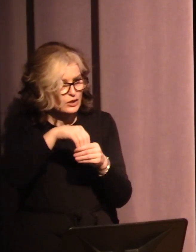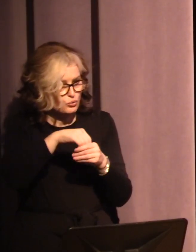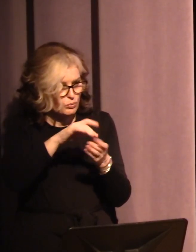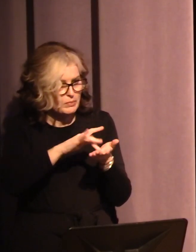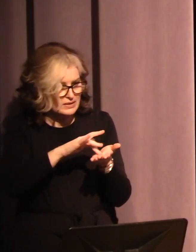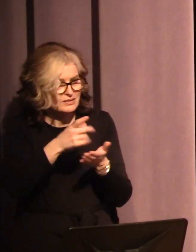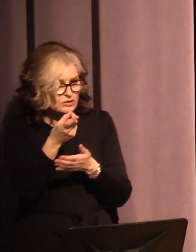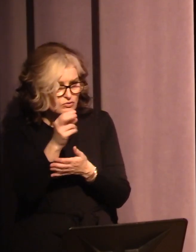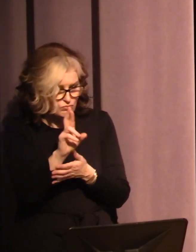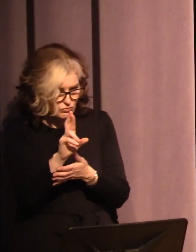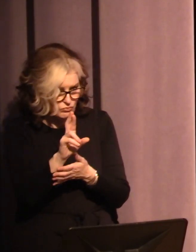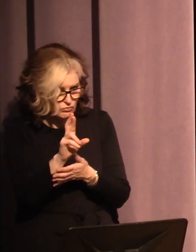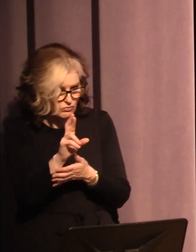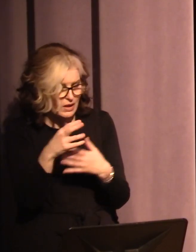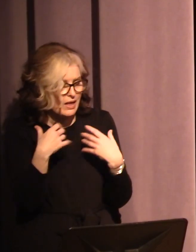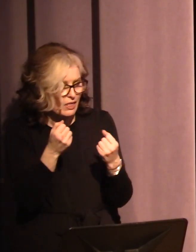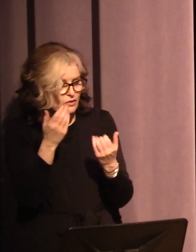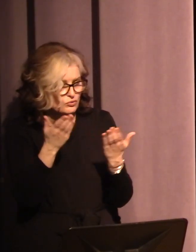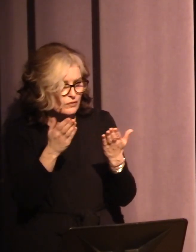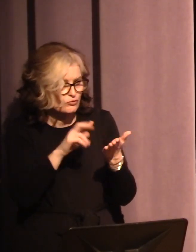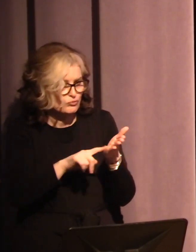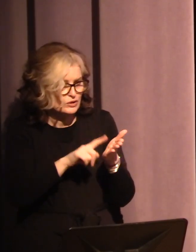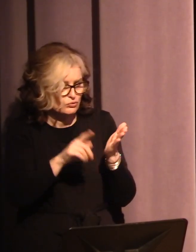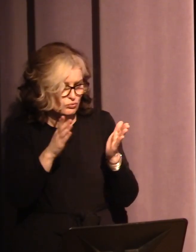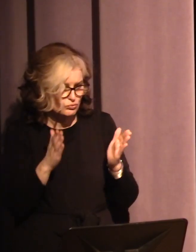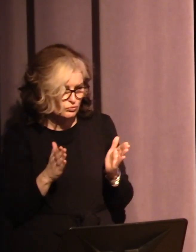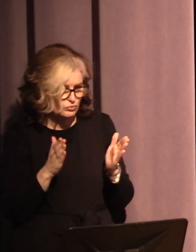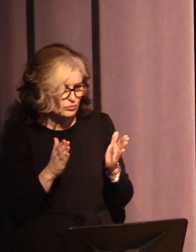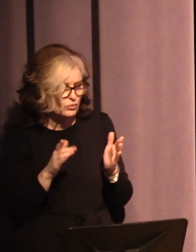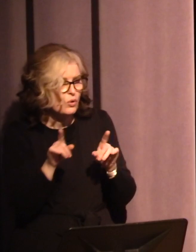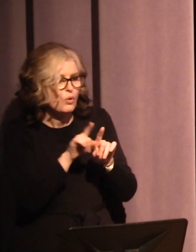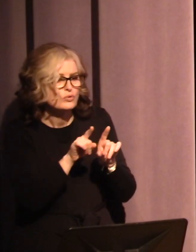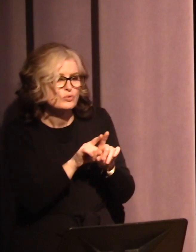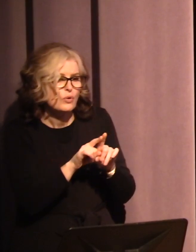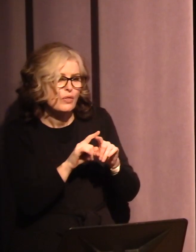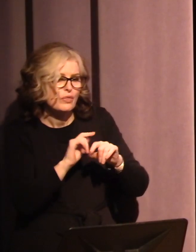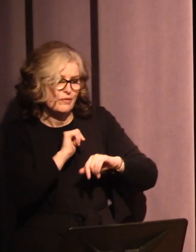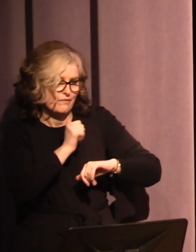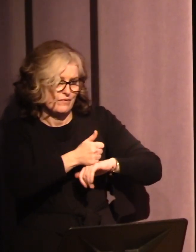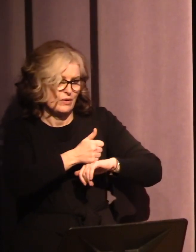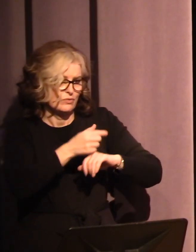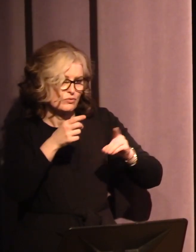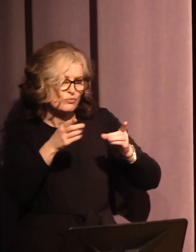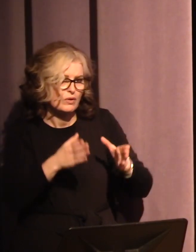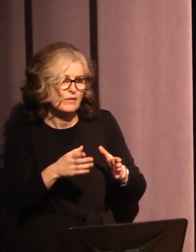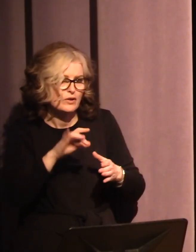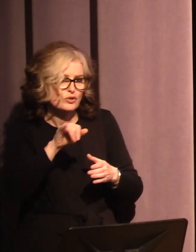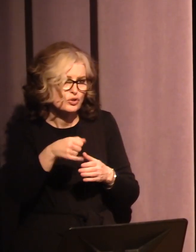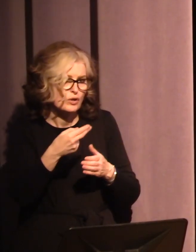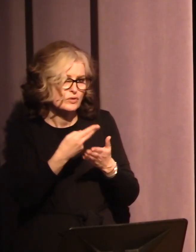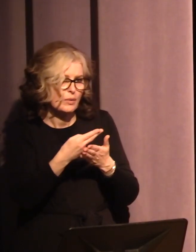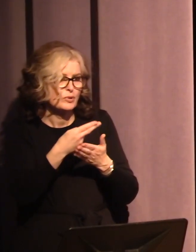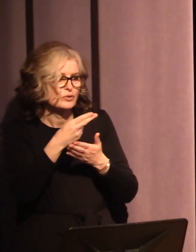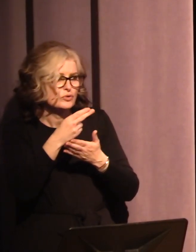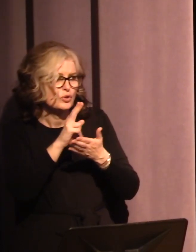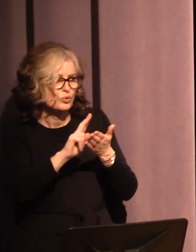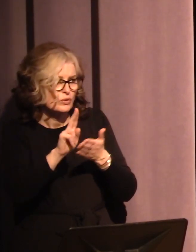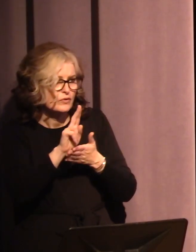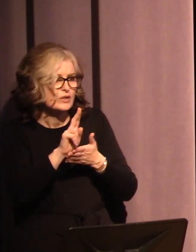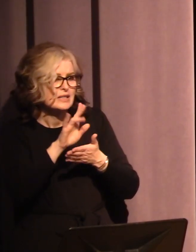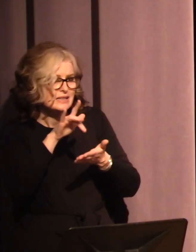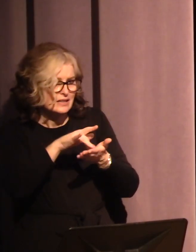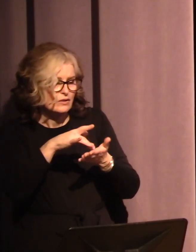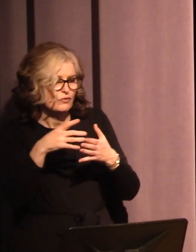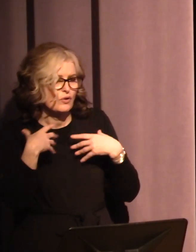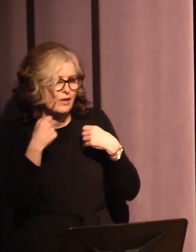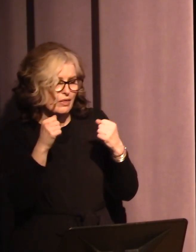medicine physician and health services researcher, and also the founding director of the Johns Hopkins Center for Health